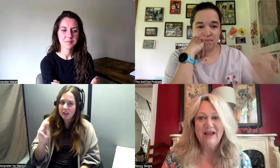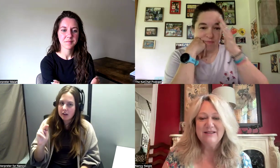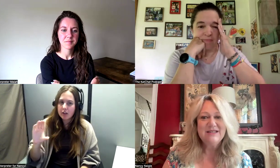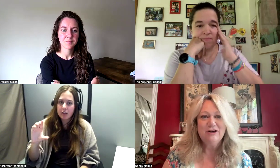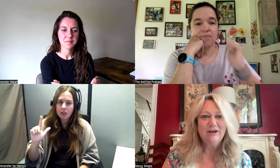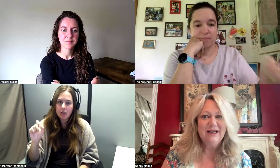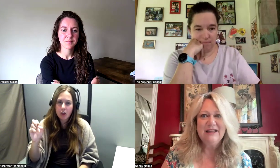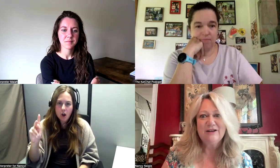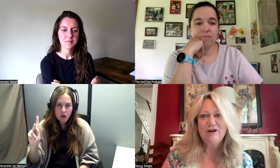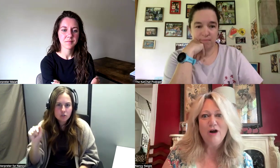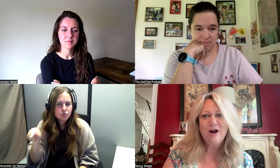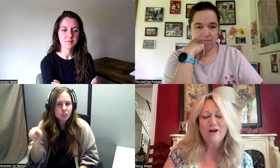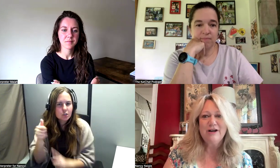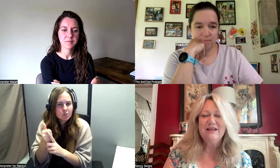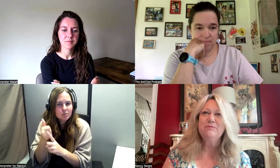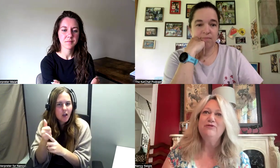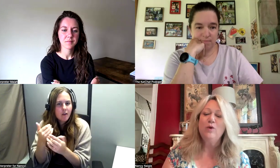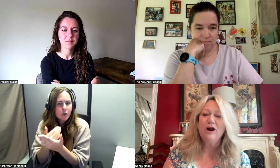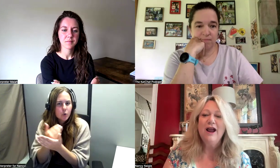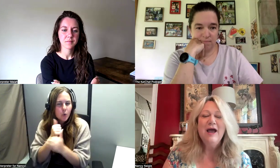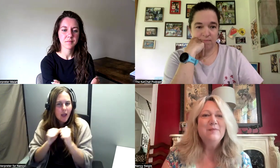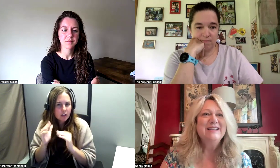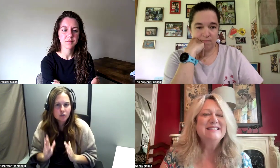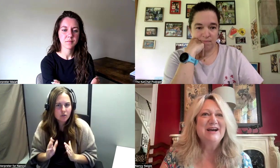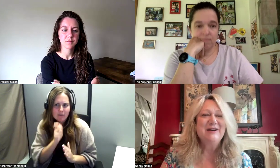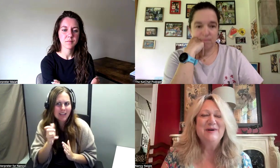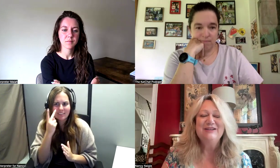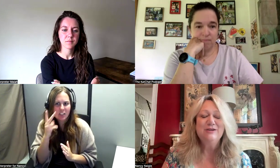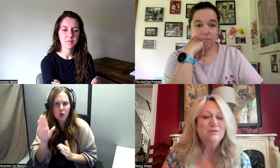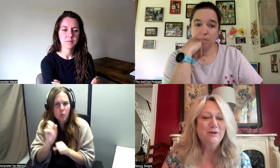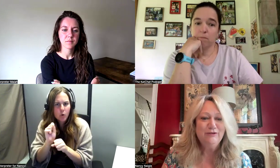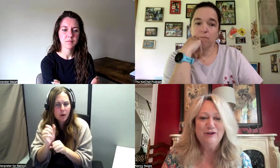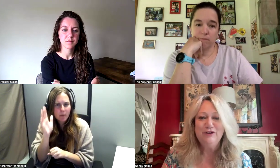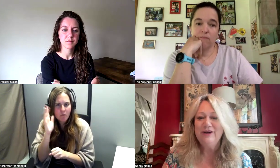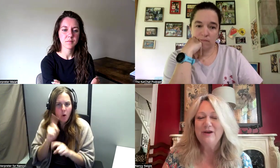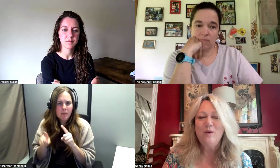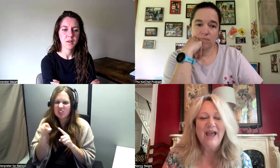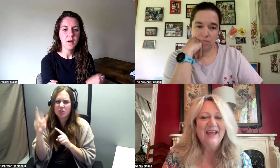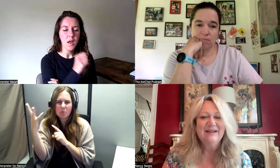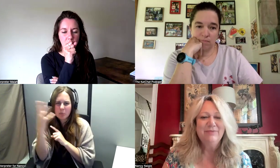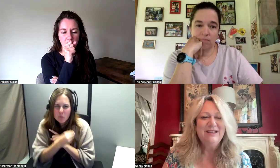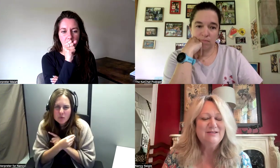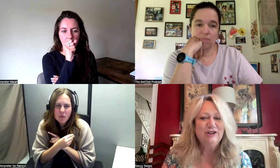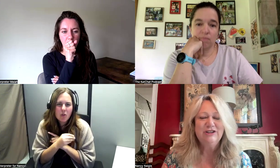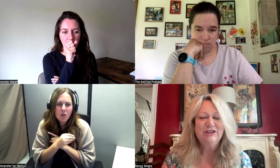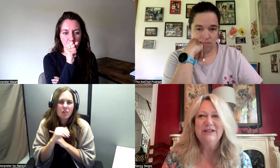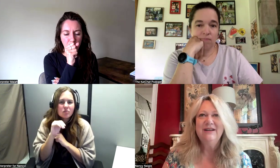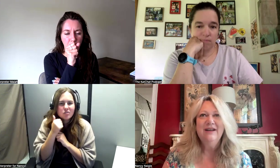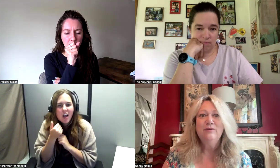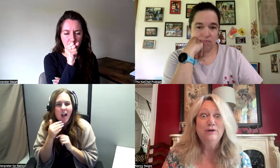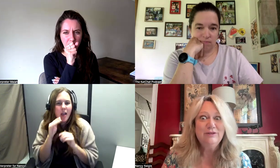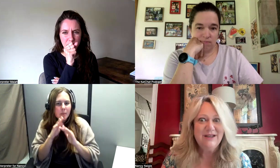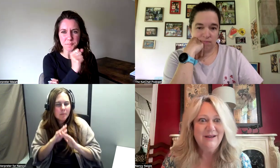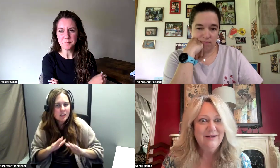I hadn't seen her on anything like on Hallmark or anything before, but she was beautiful and quiet and peaceful